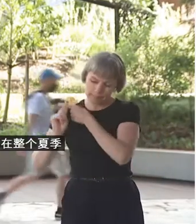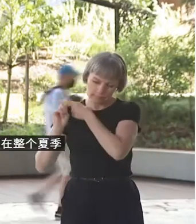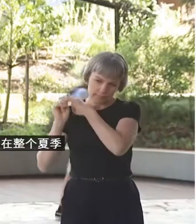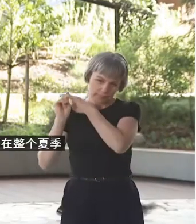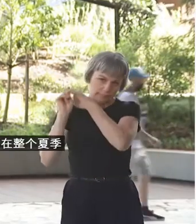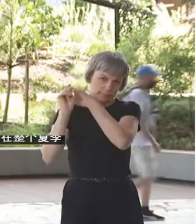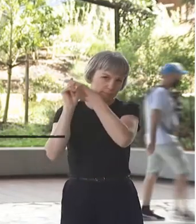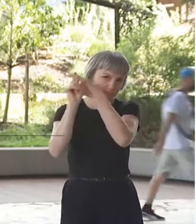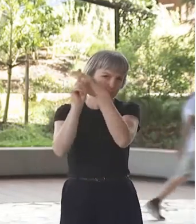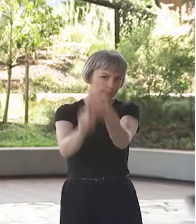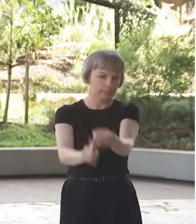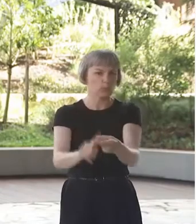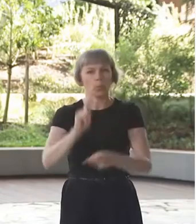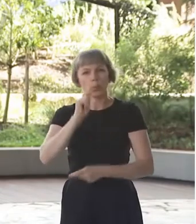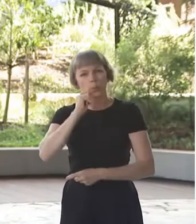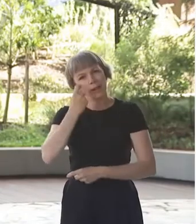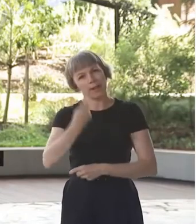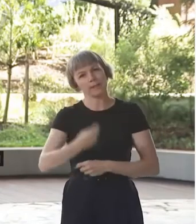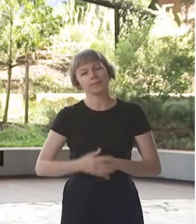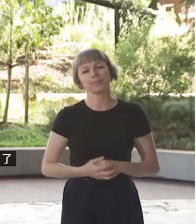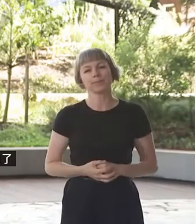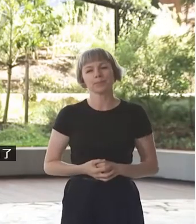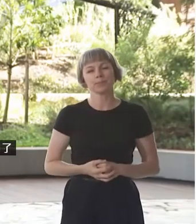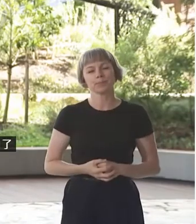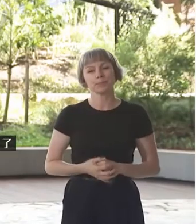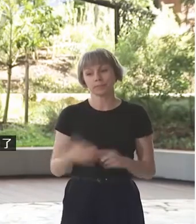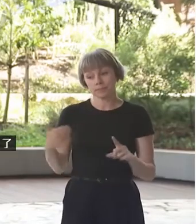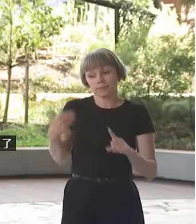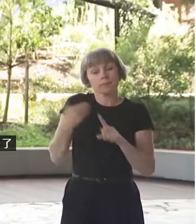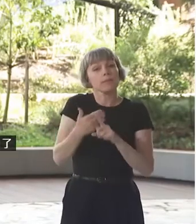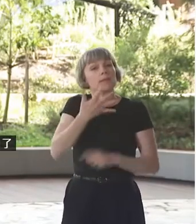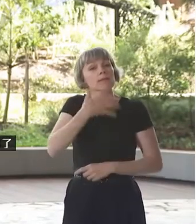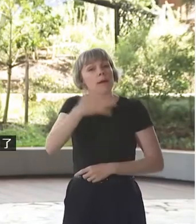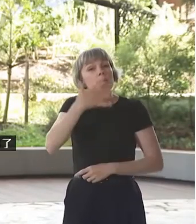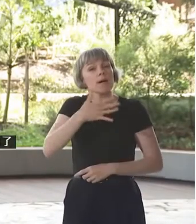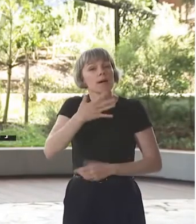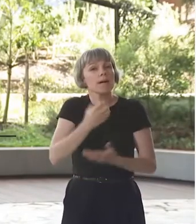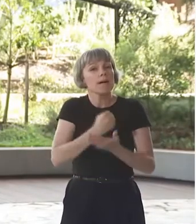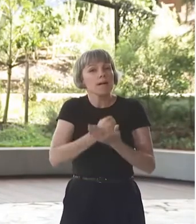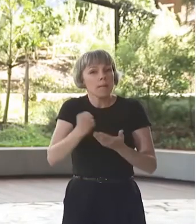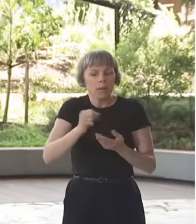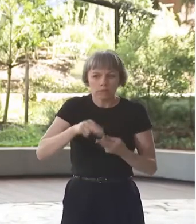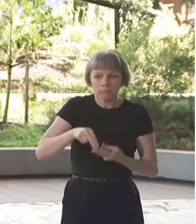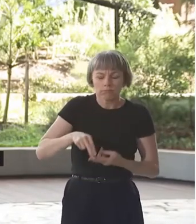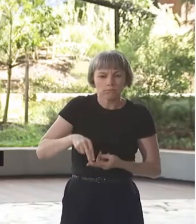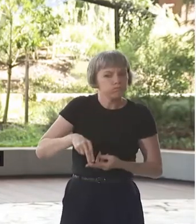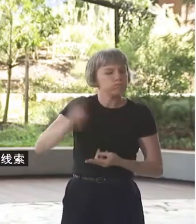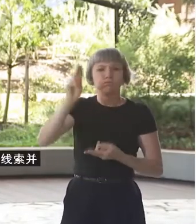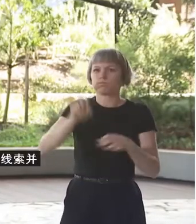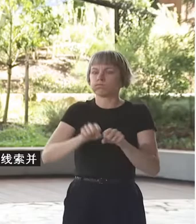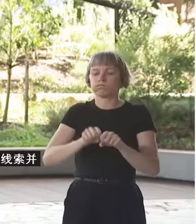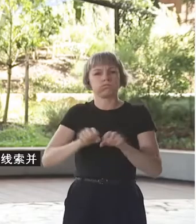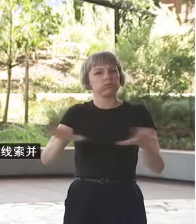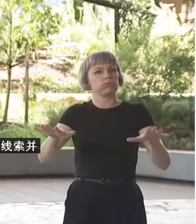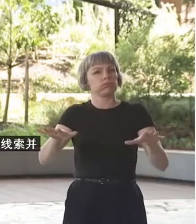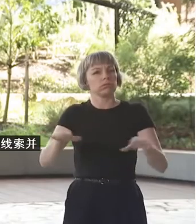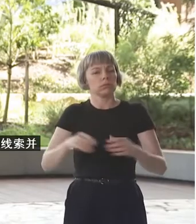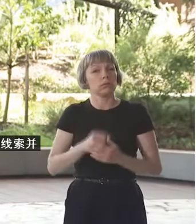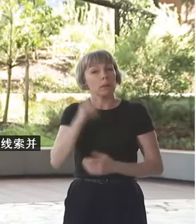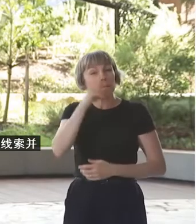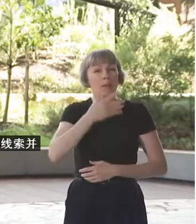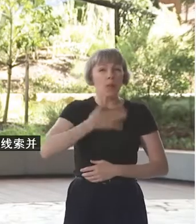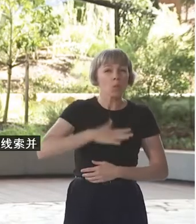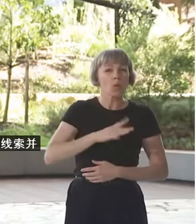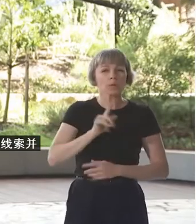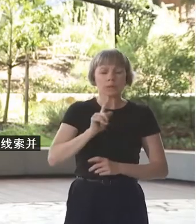period, as we've had an increase in cases, the challenges that that's brought, the queues that people have had to endure lining